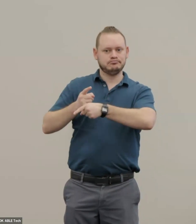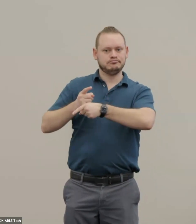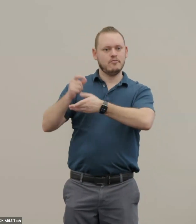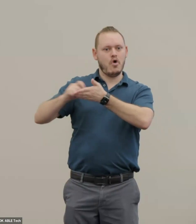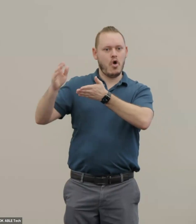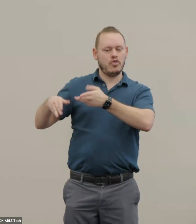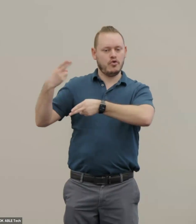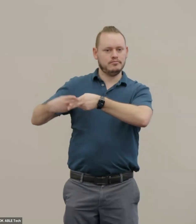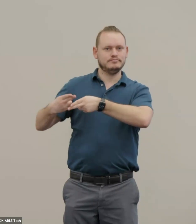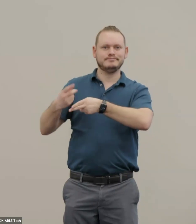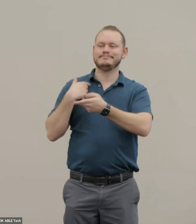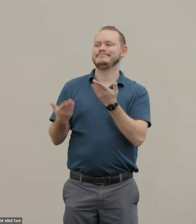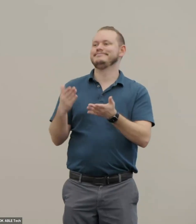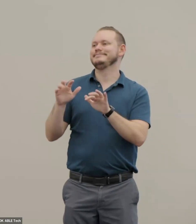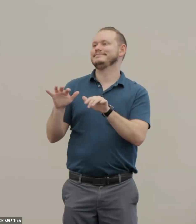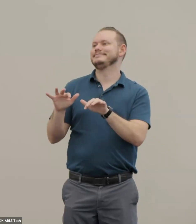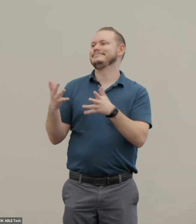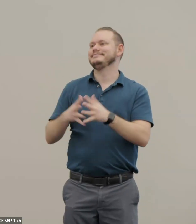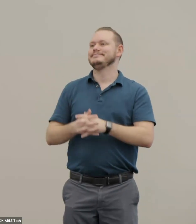author. So here I might type